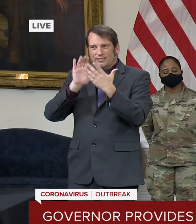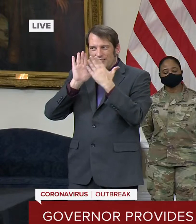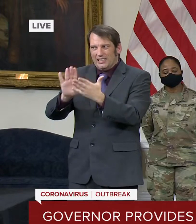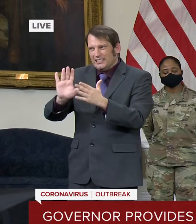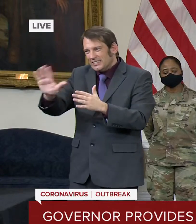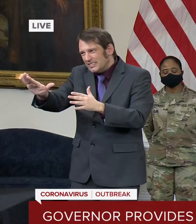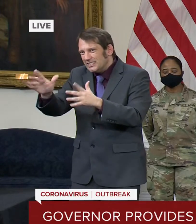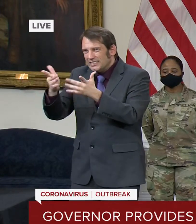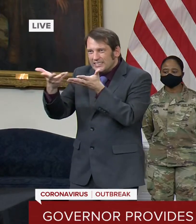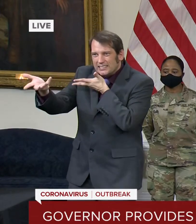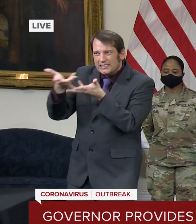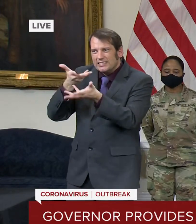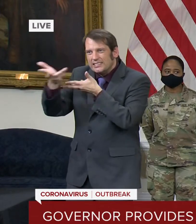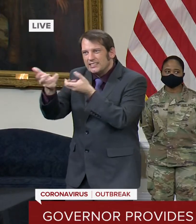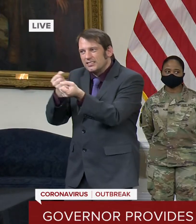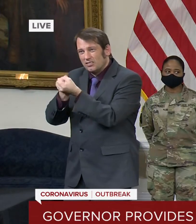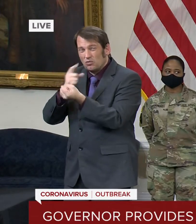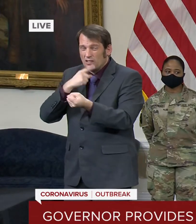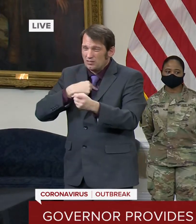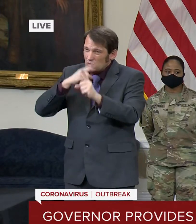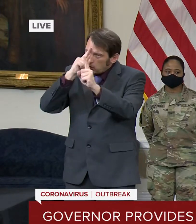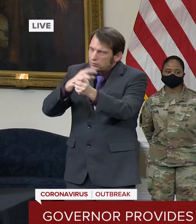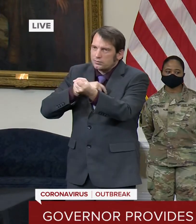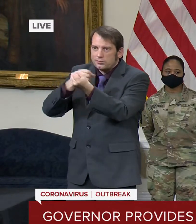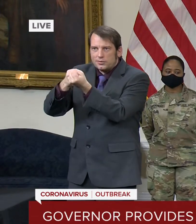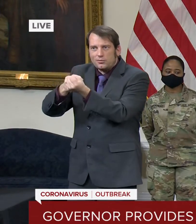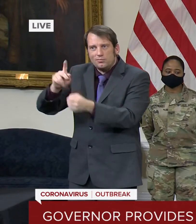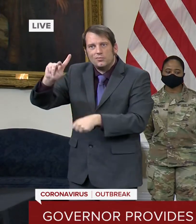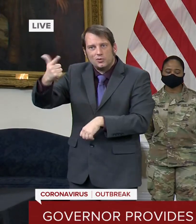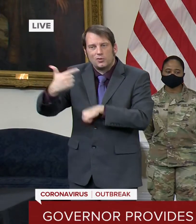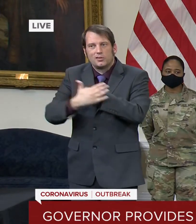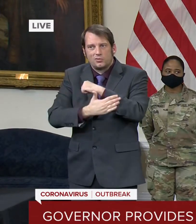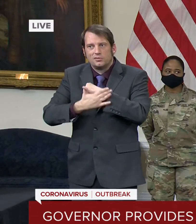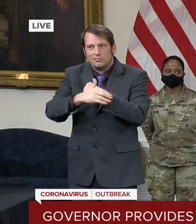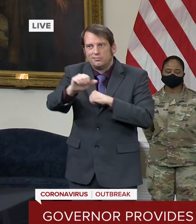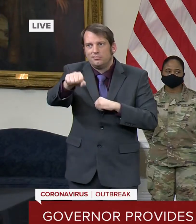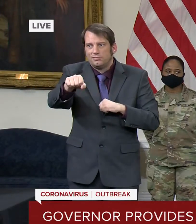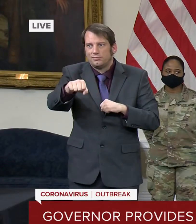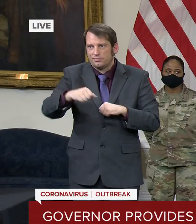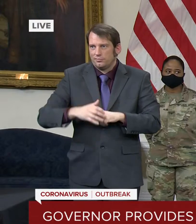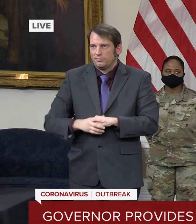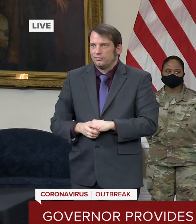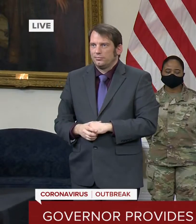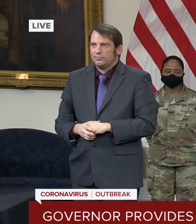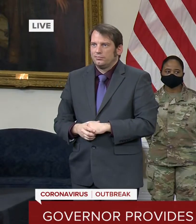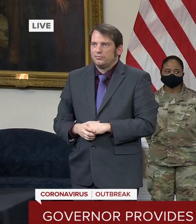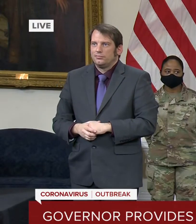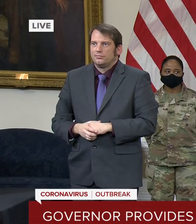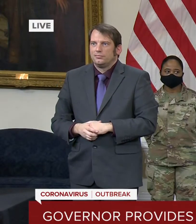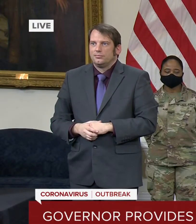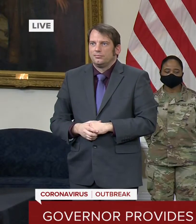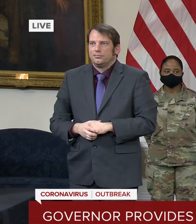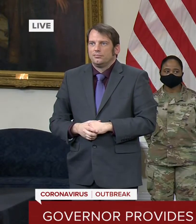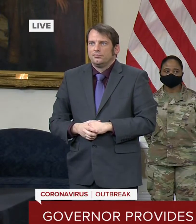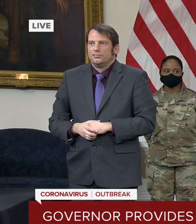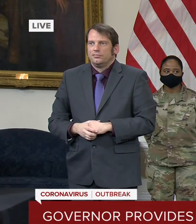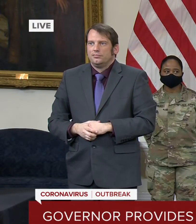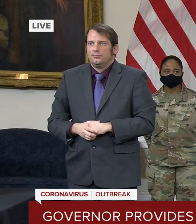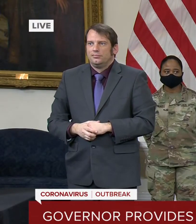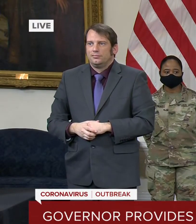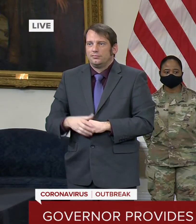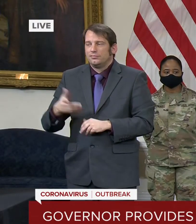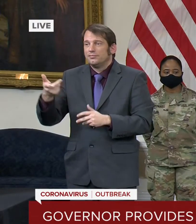support Prince George's. An example I started to say was we set aside just for Prince George's County, and we said, you guys are backed up, how can we